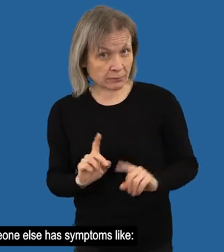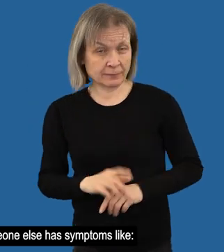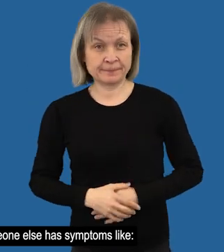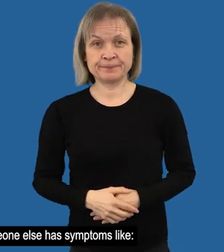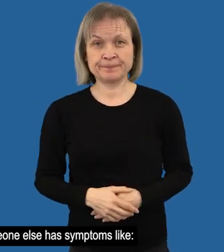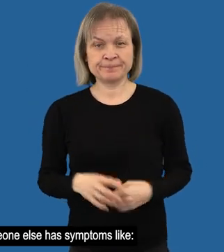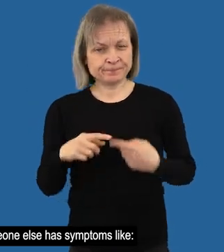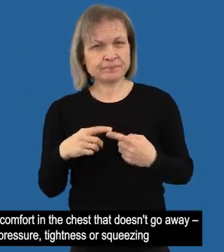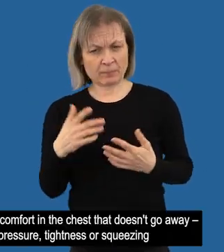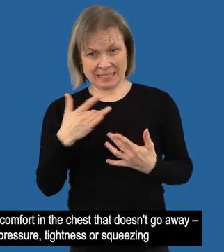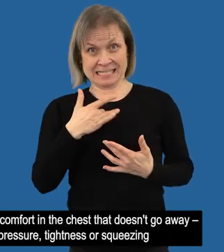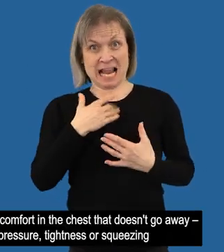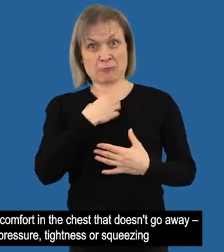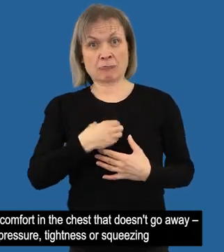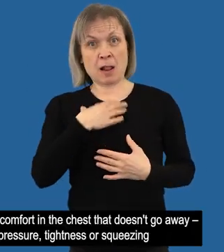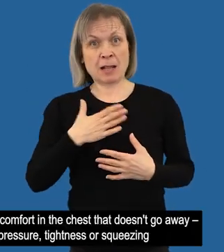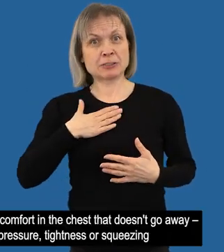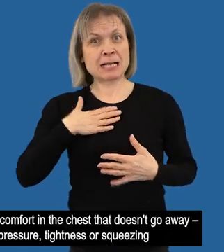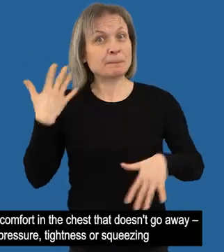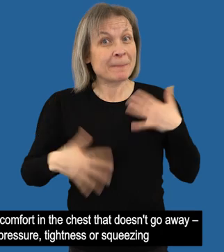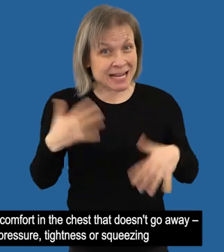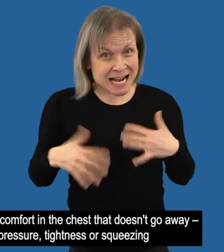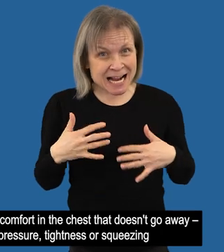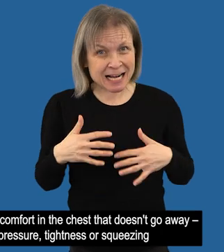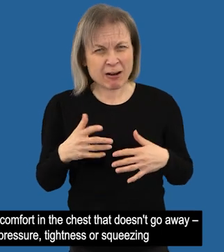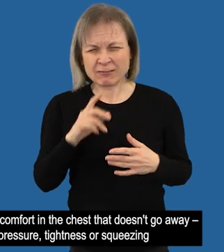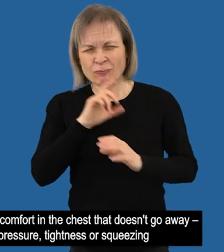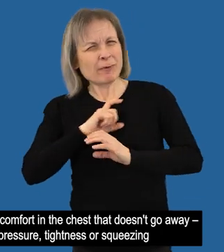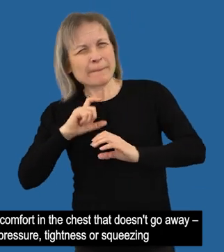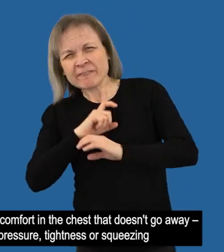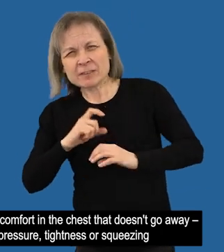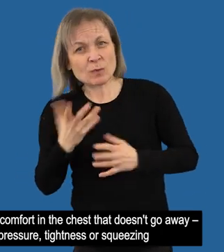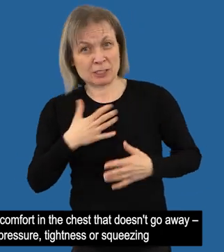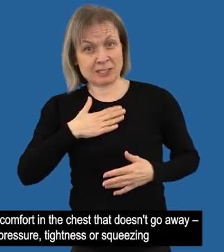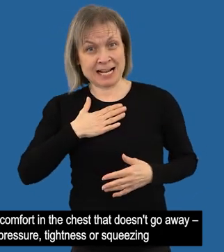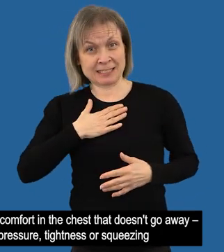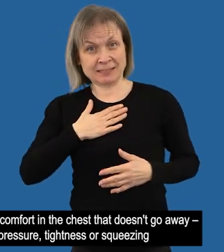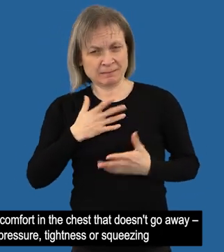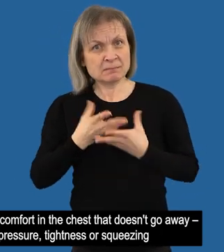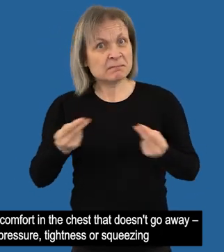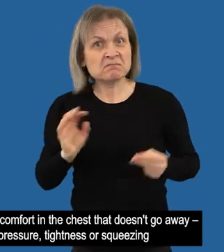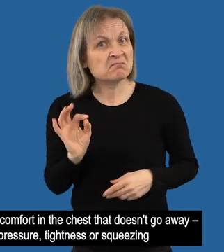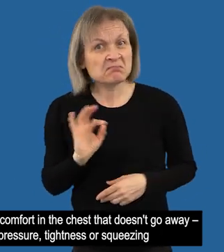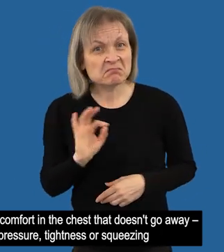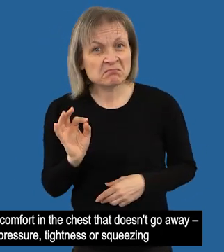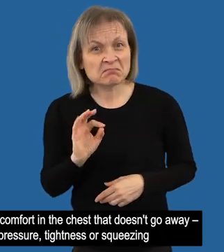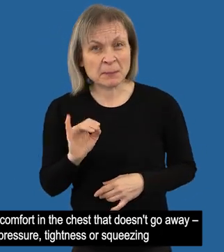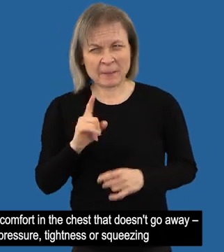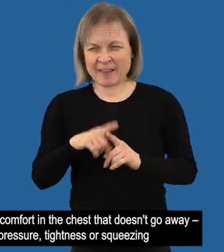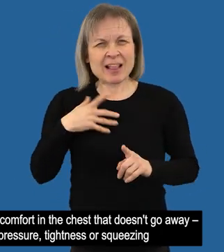symptoms like central chest pain or discomfort in the chest that doesn't go away. It may feel like pressure,